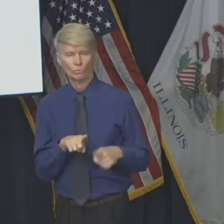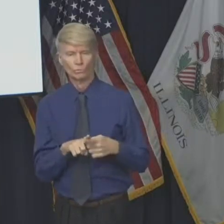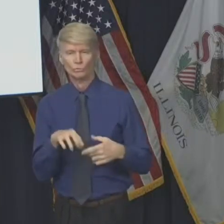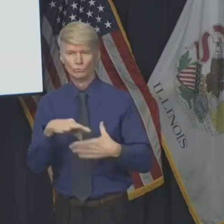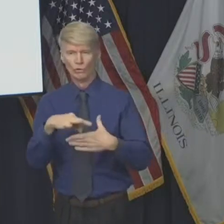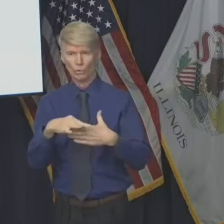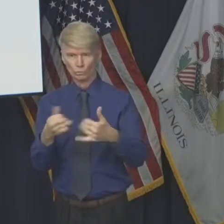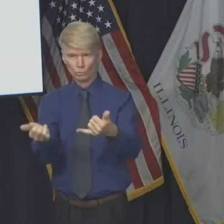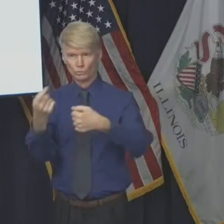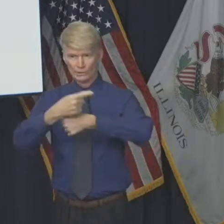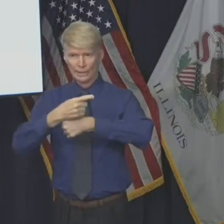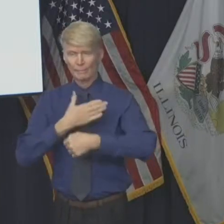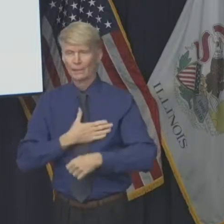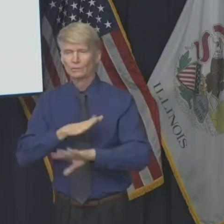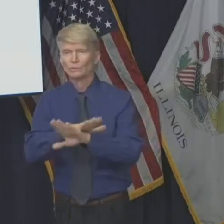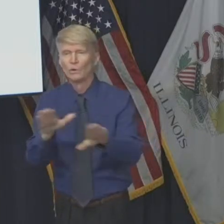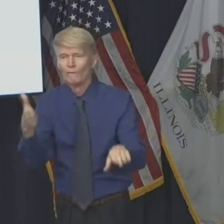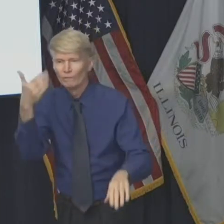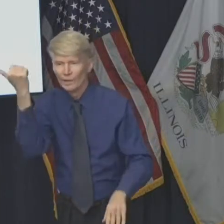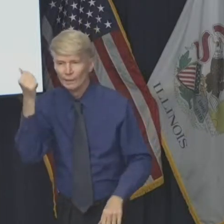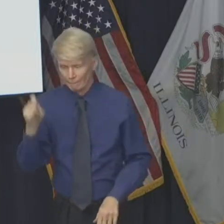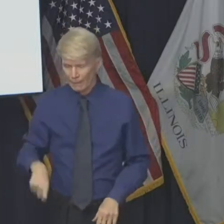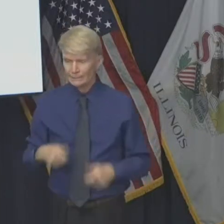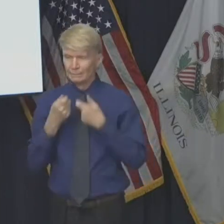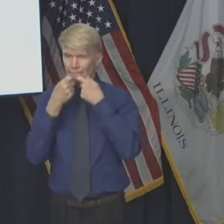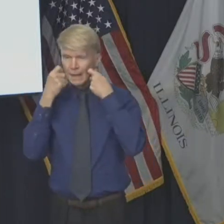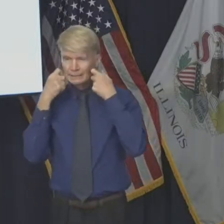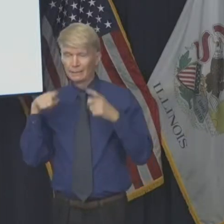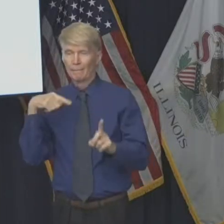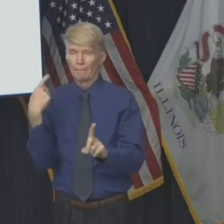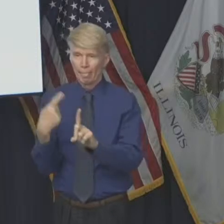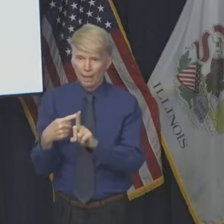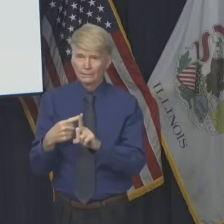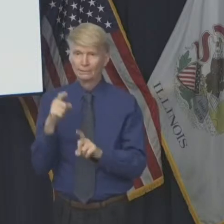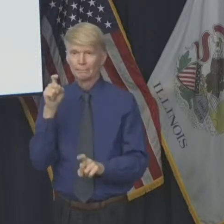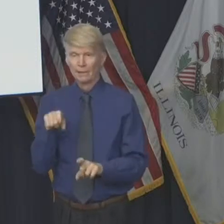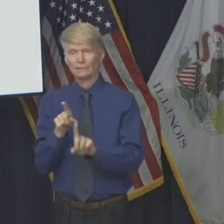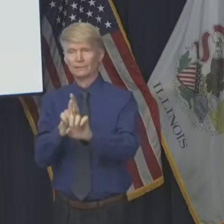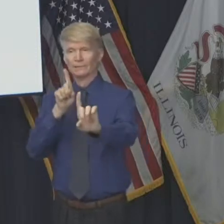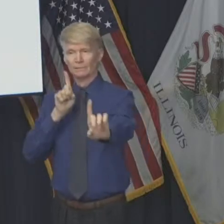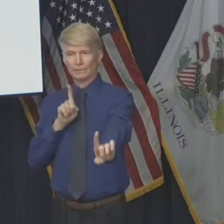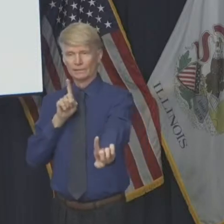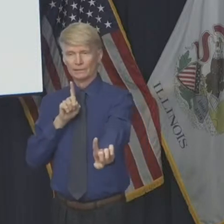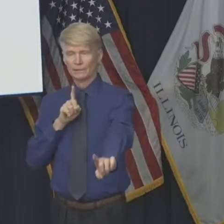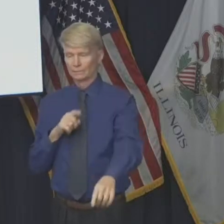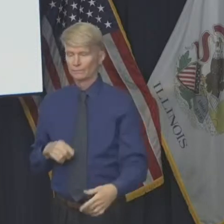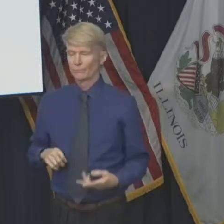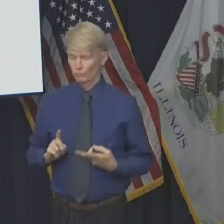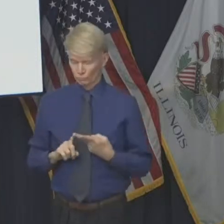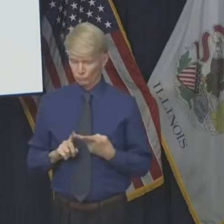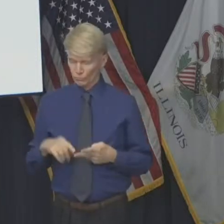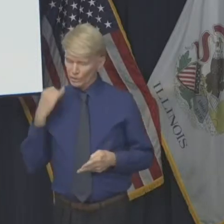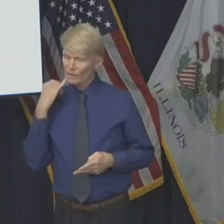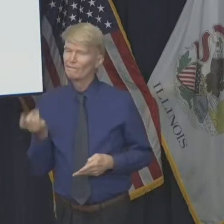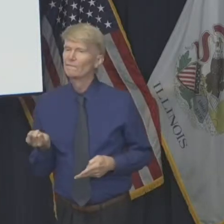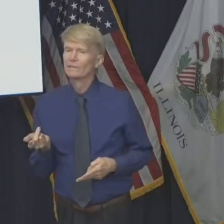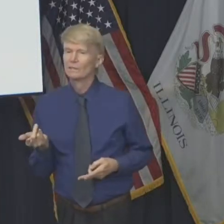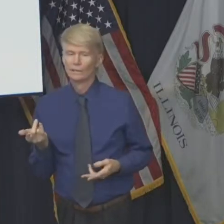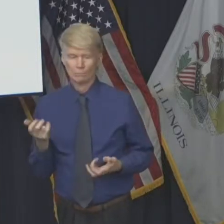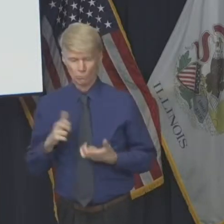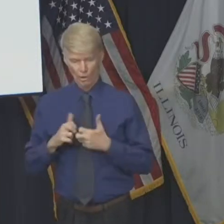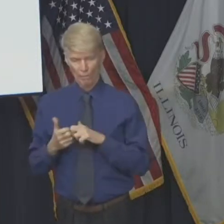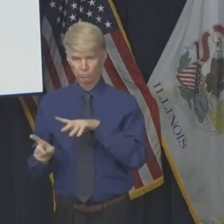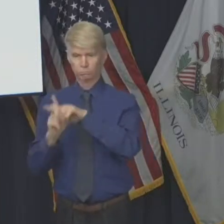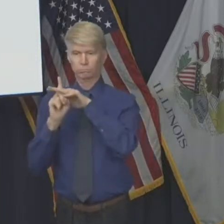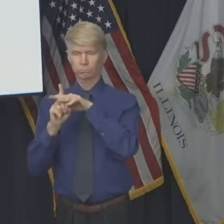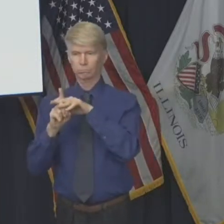don't forget to wear your mask and keep your distance. If a voter is experiencing problems at a polling place and wants to call someone